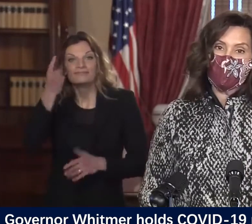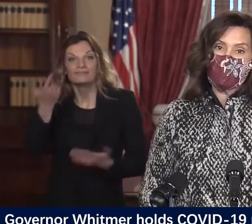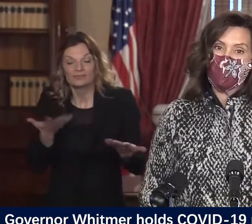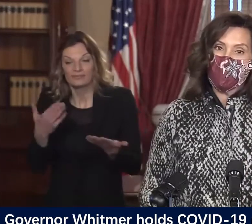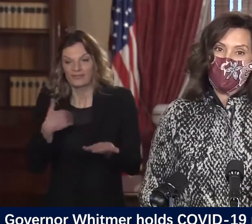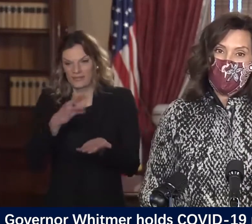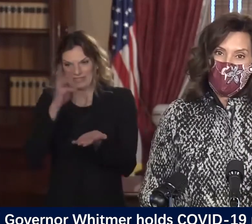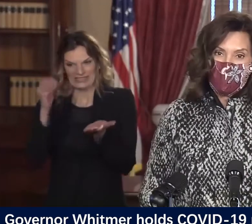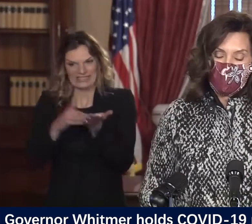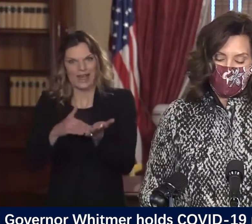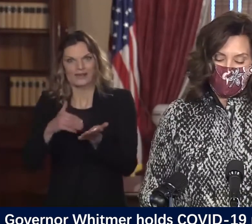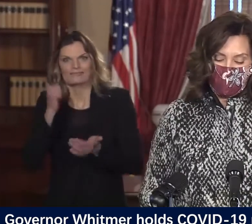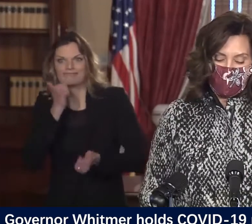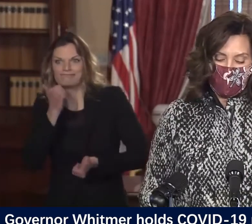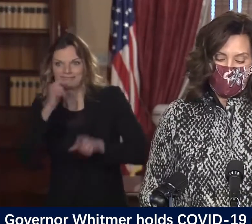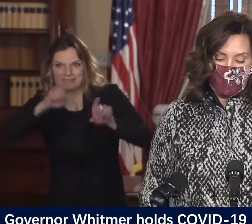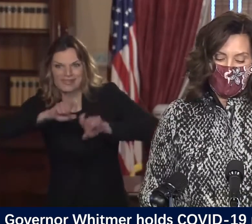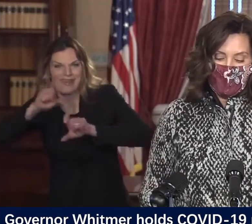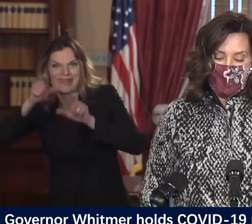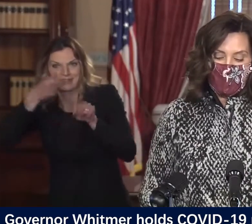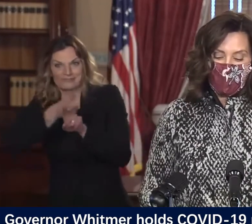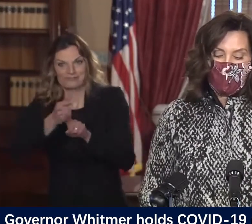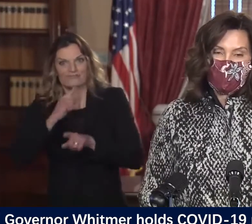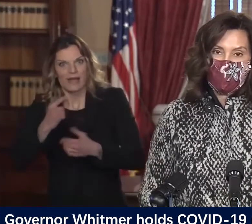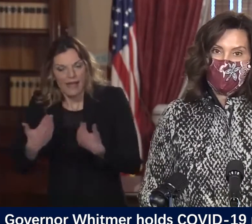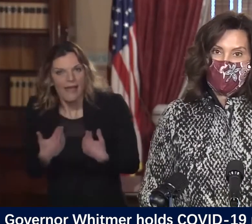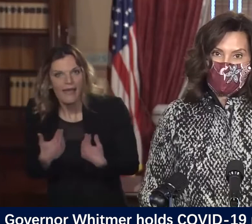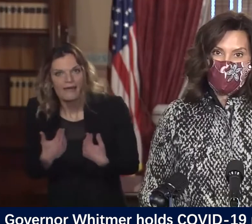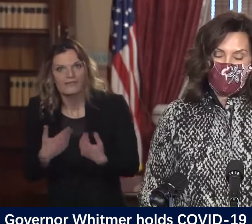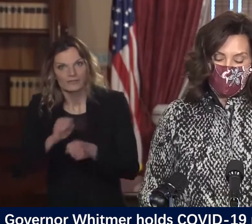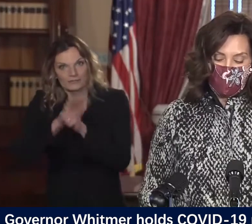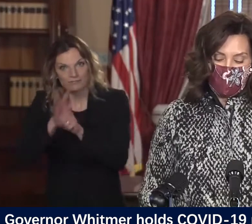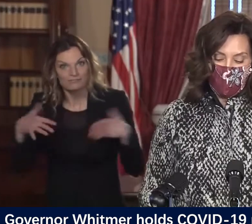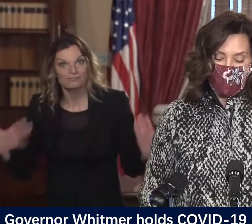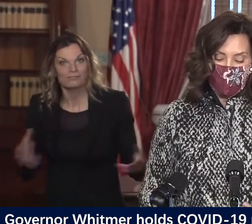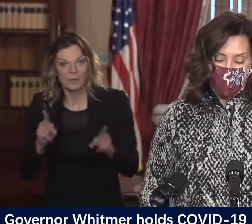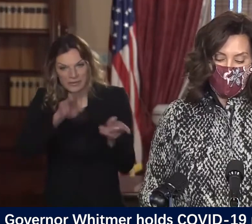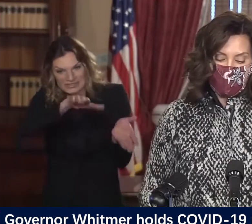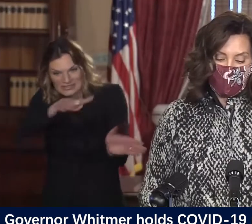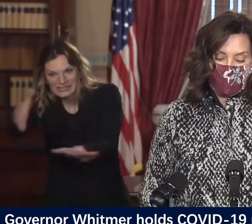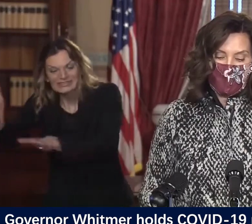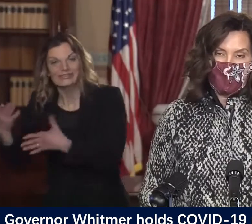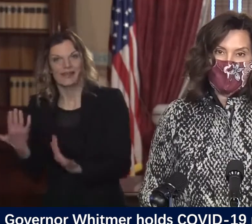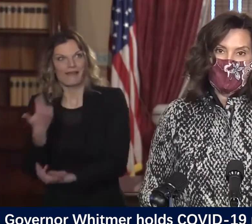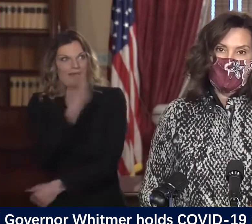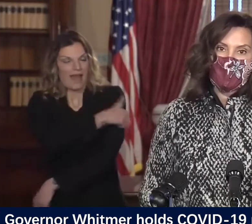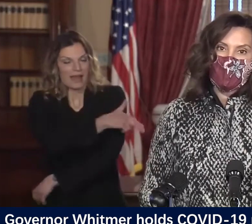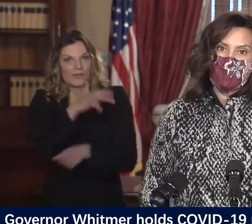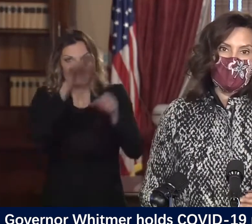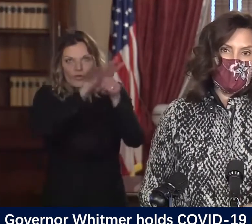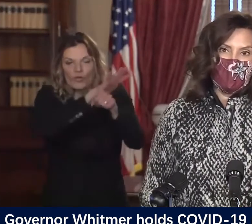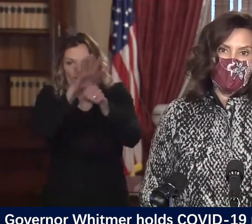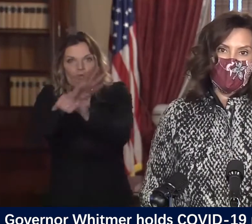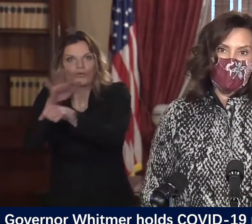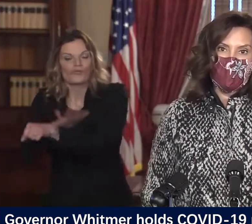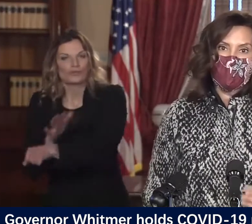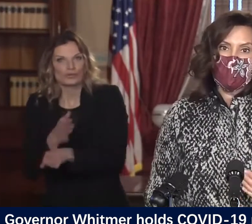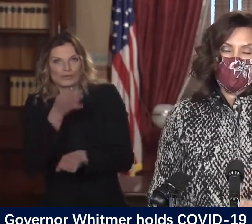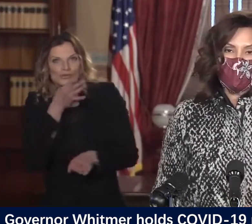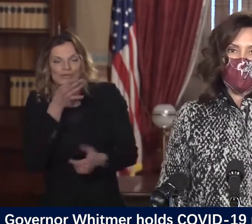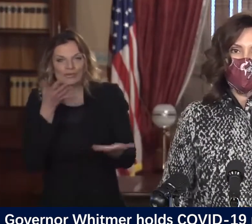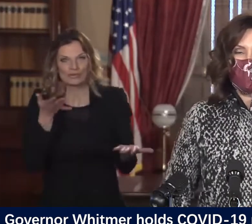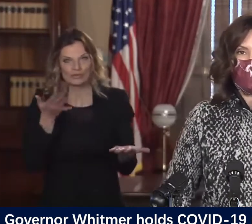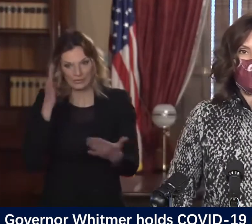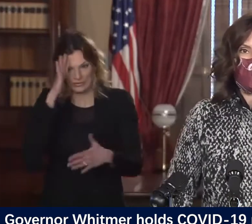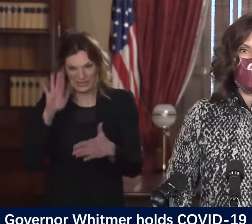toll reaching over 100 a day, and the risk of hospitals being overwhelmed. Right now, we've